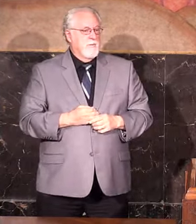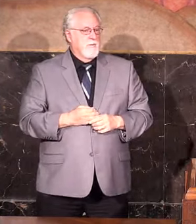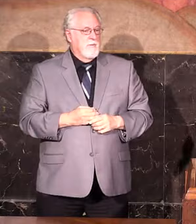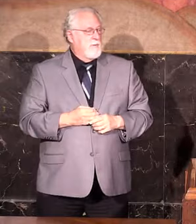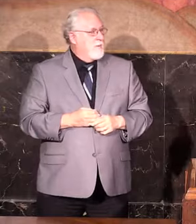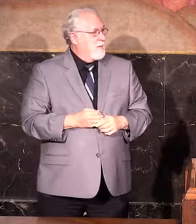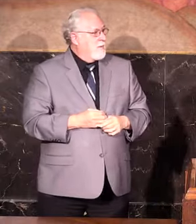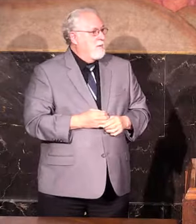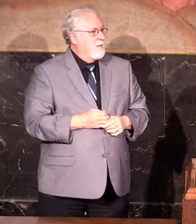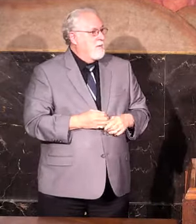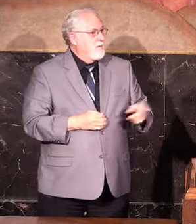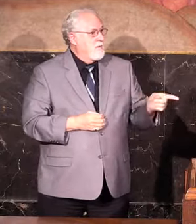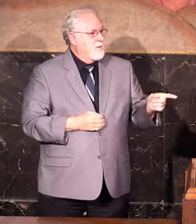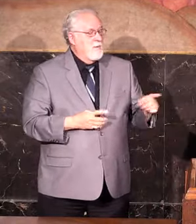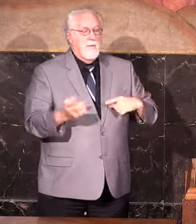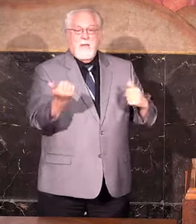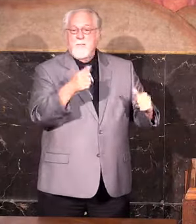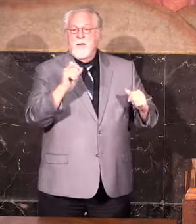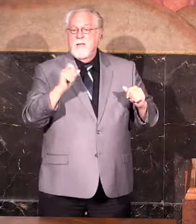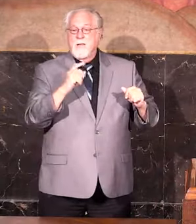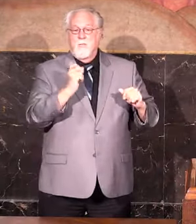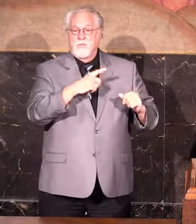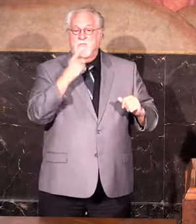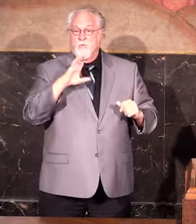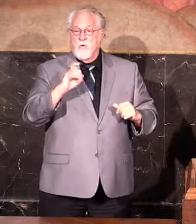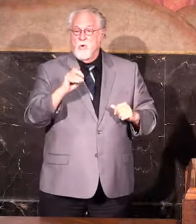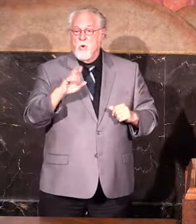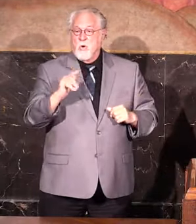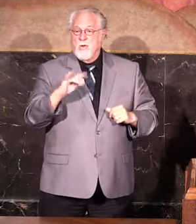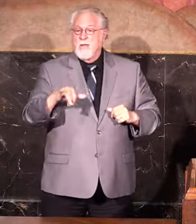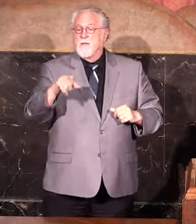For Courtney? Anybody have another question for Courtney?